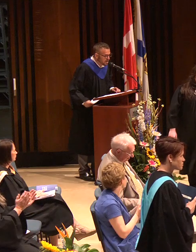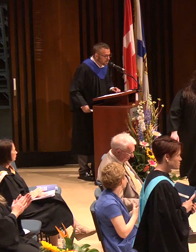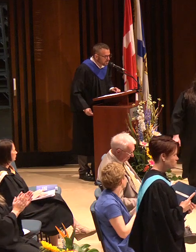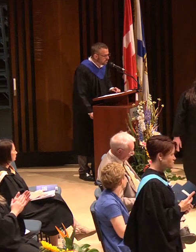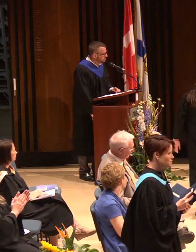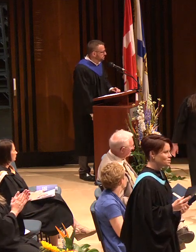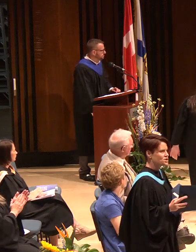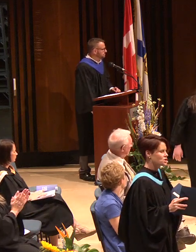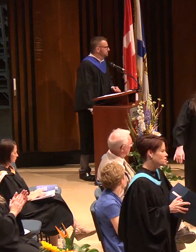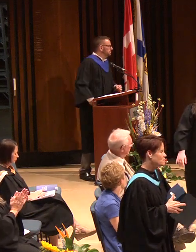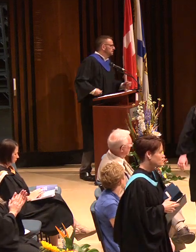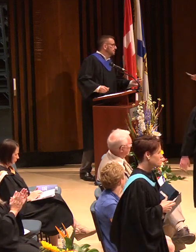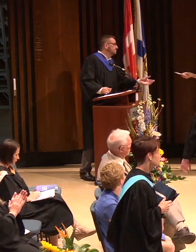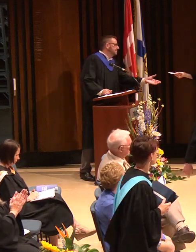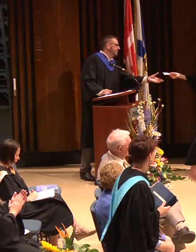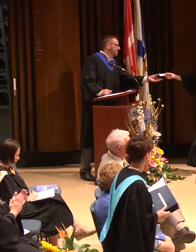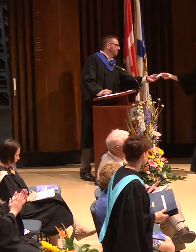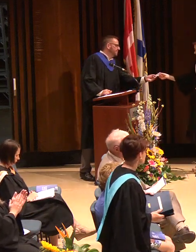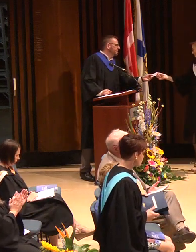with honors.